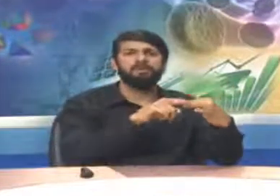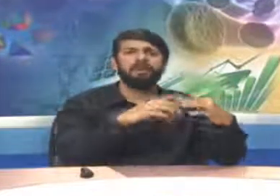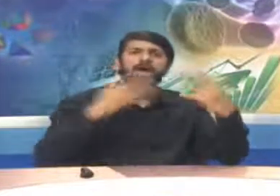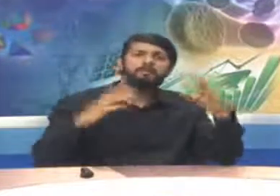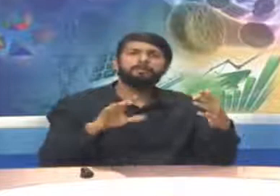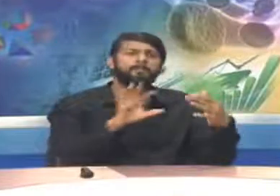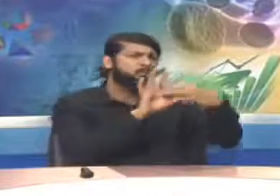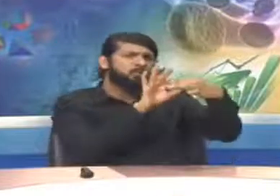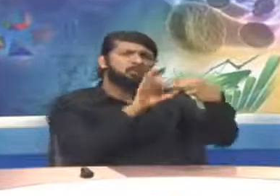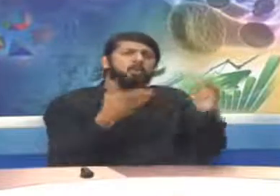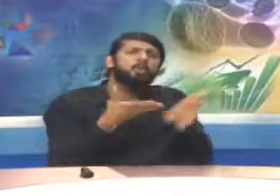people,